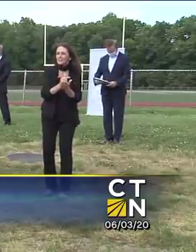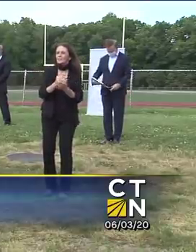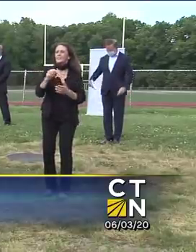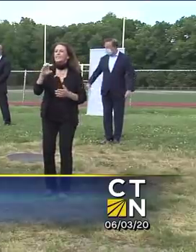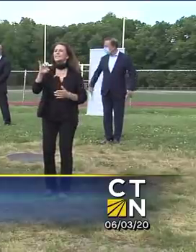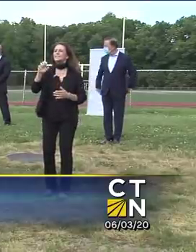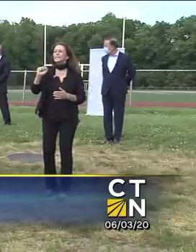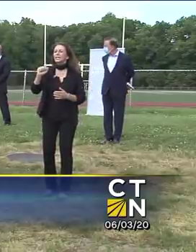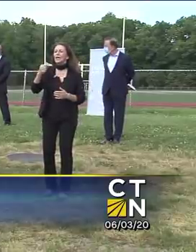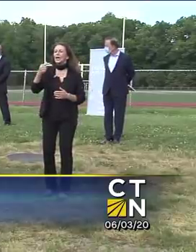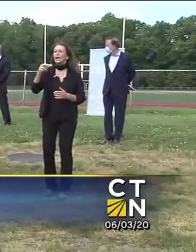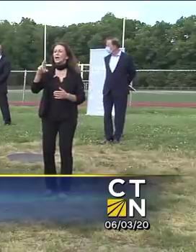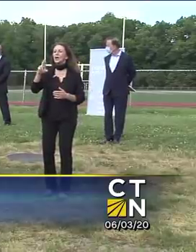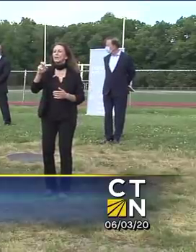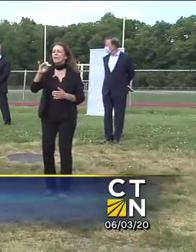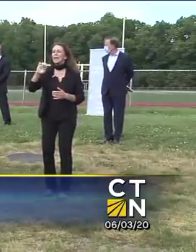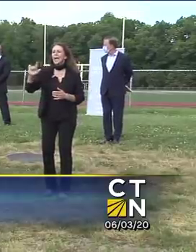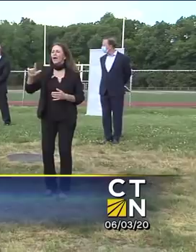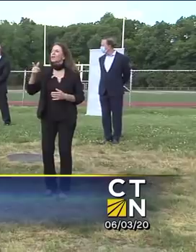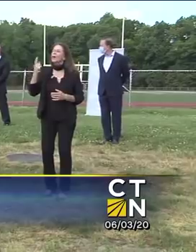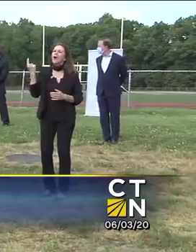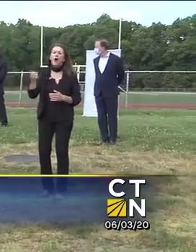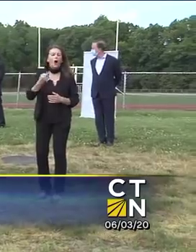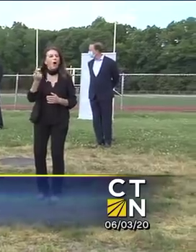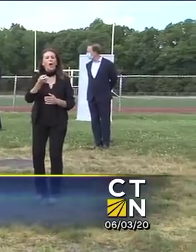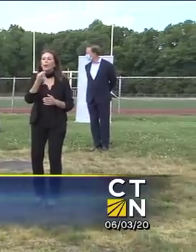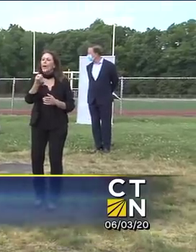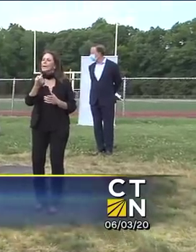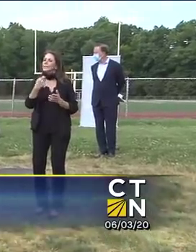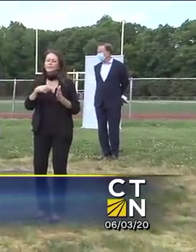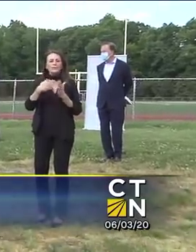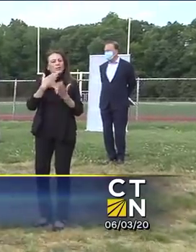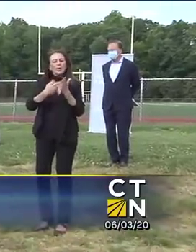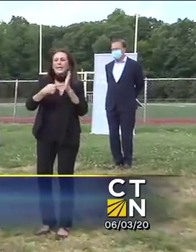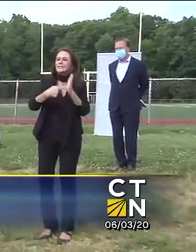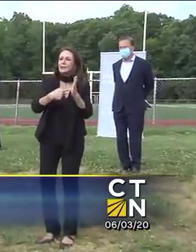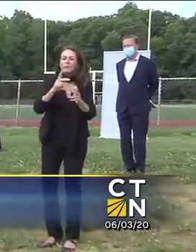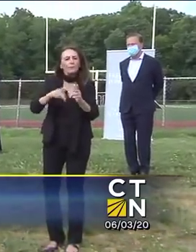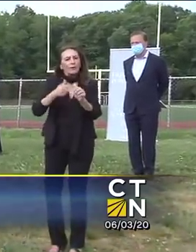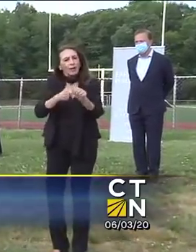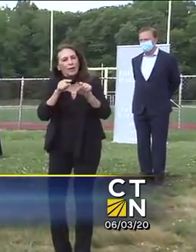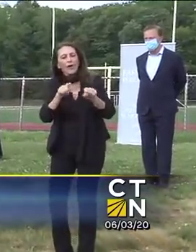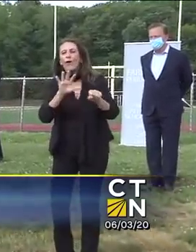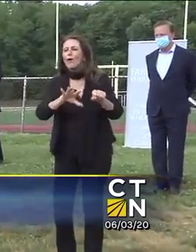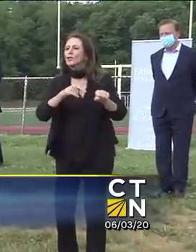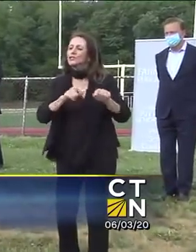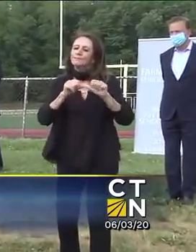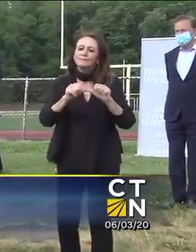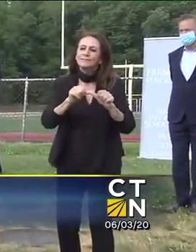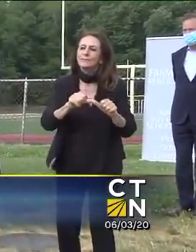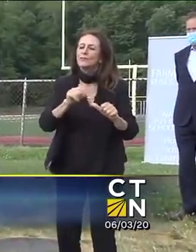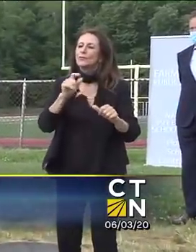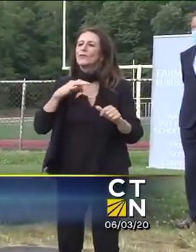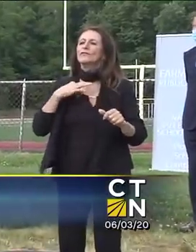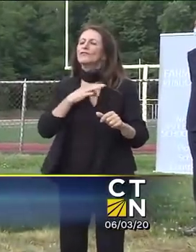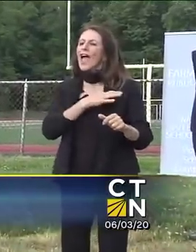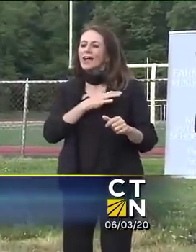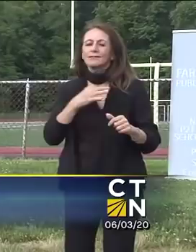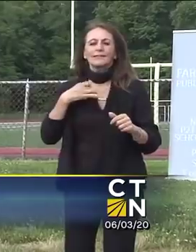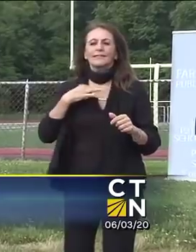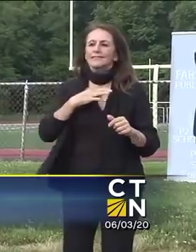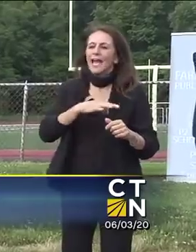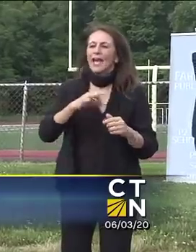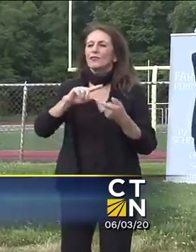Goyal consistently leads by example here at Farmington High School. She's consistently nominated by faculty, staff,